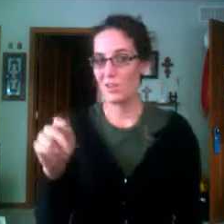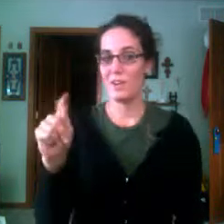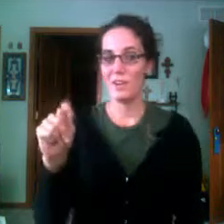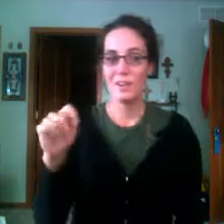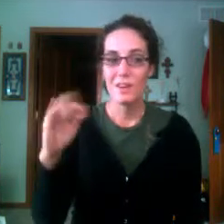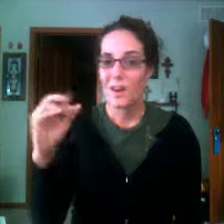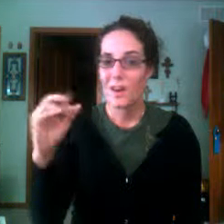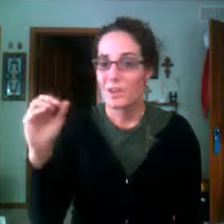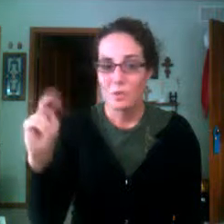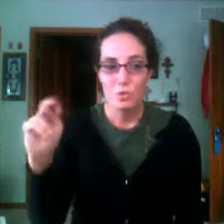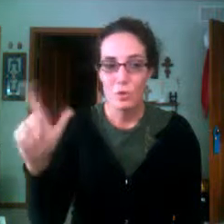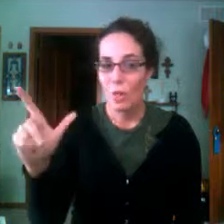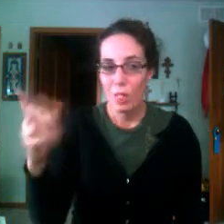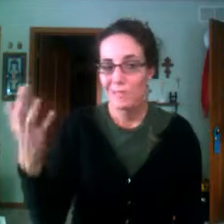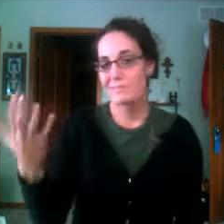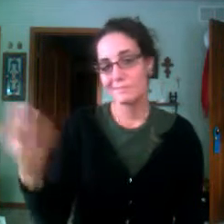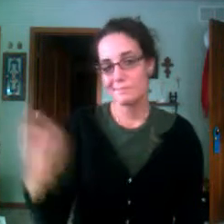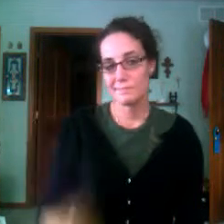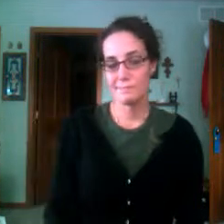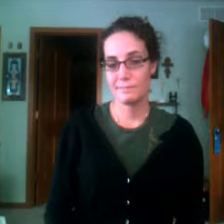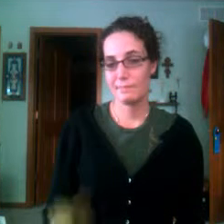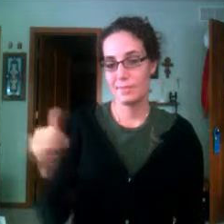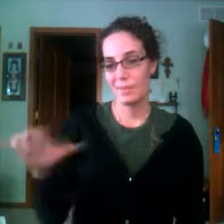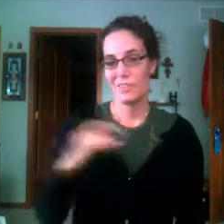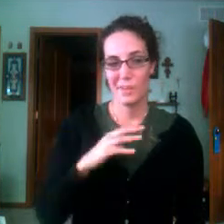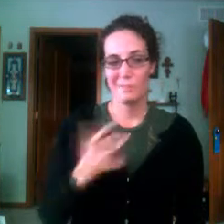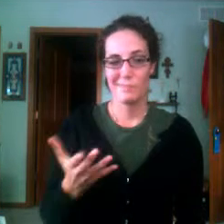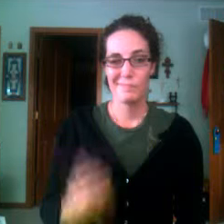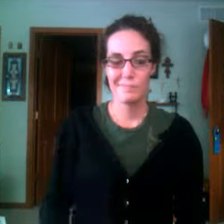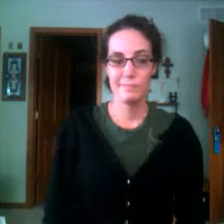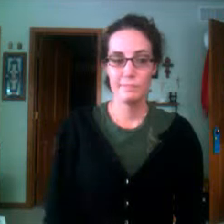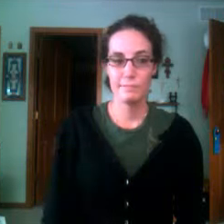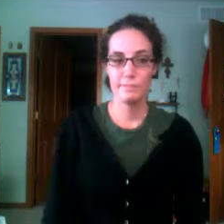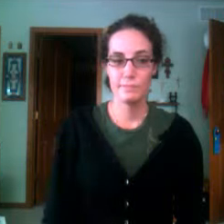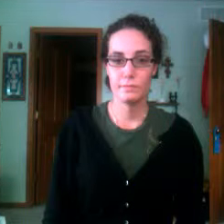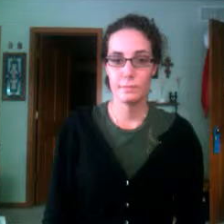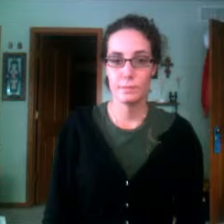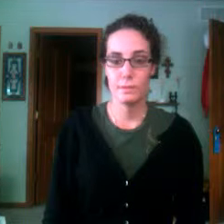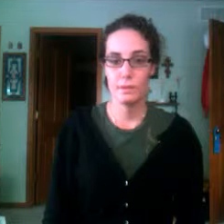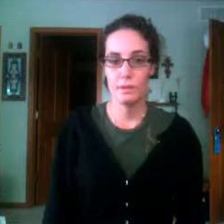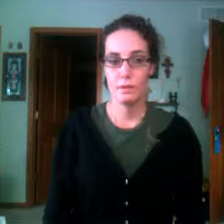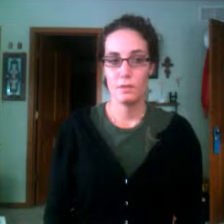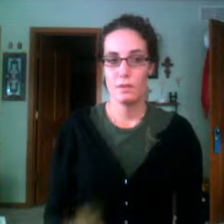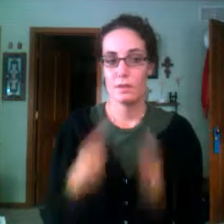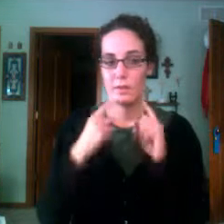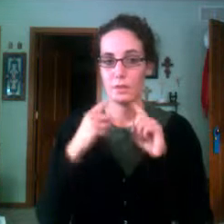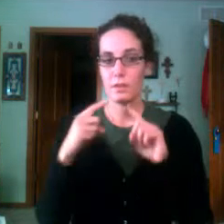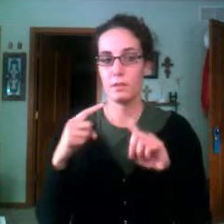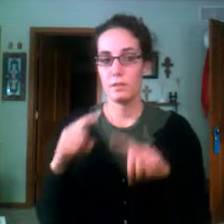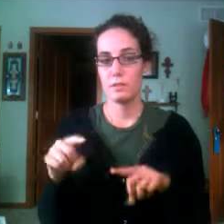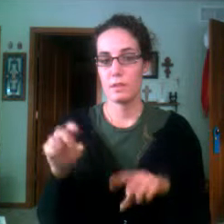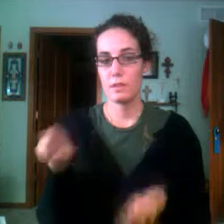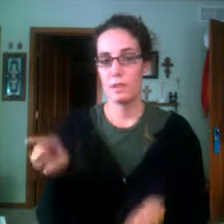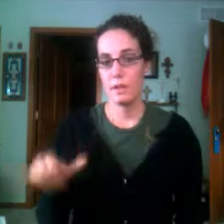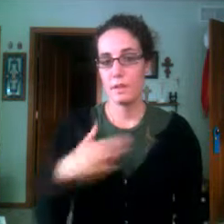number. And that's fine to do that. And I actually mentioned that in my notes. You have different symbols, a Q with a little bar over, a